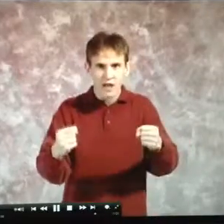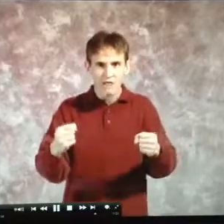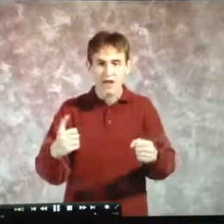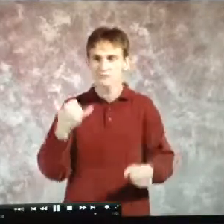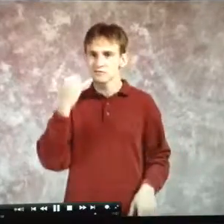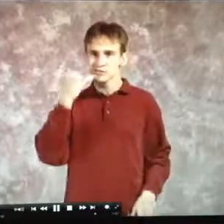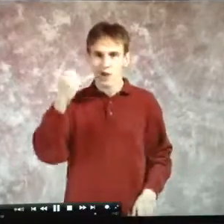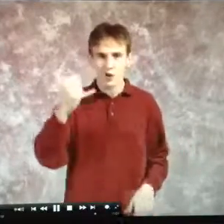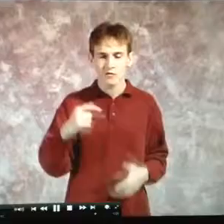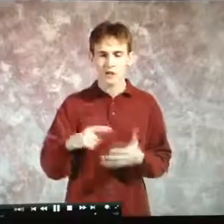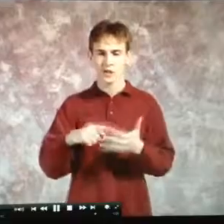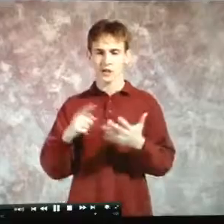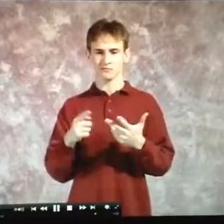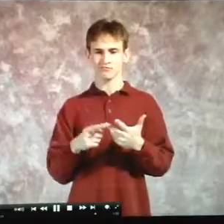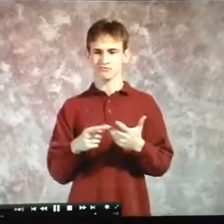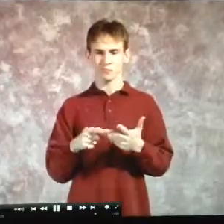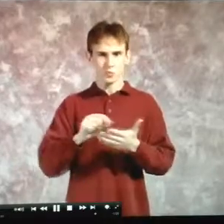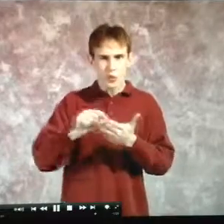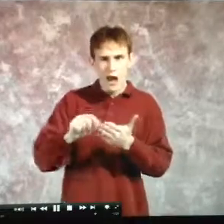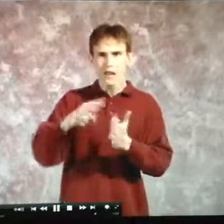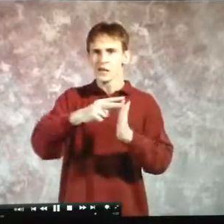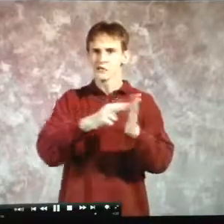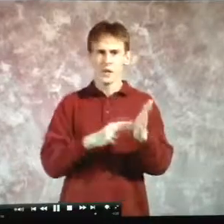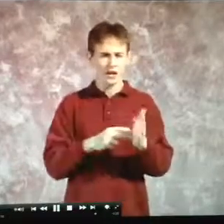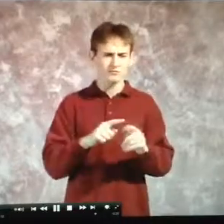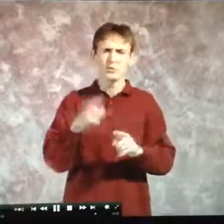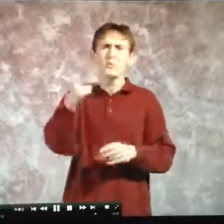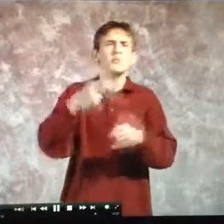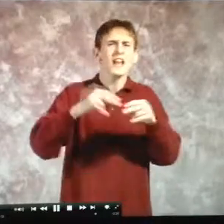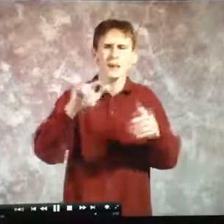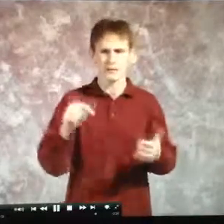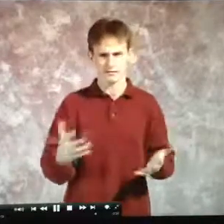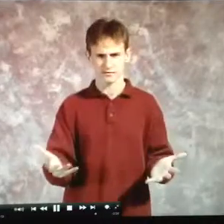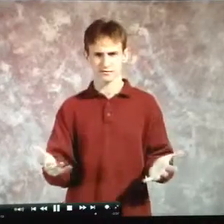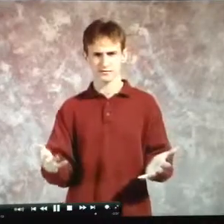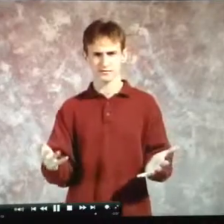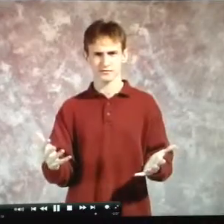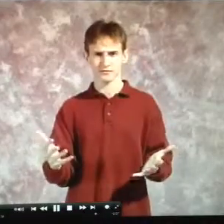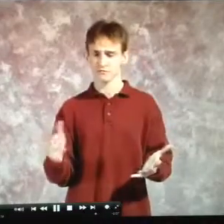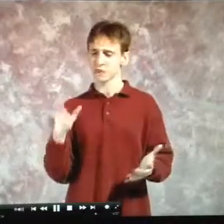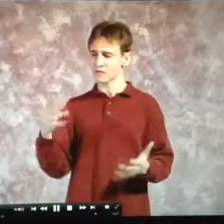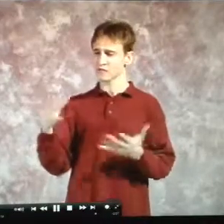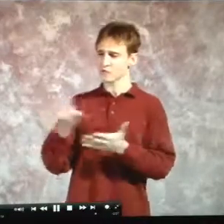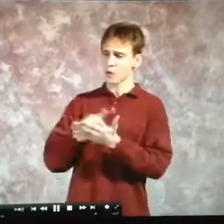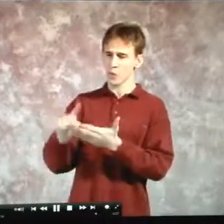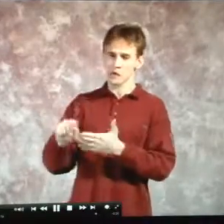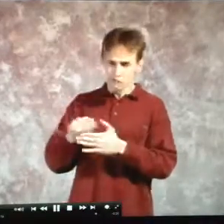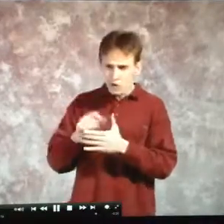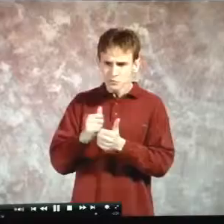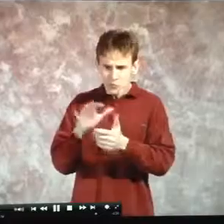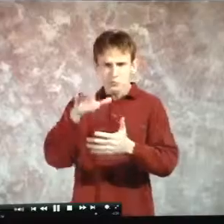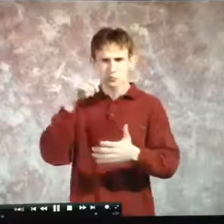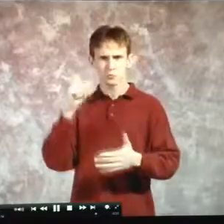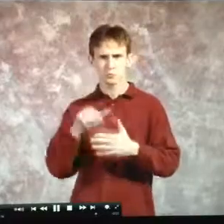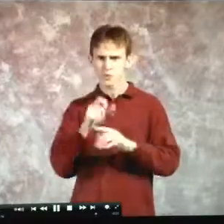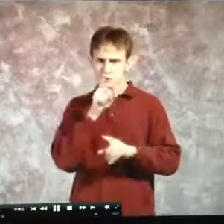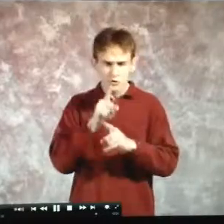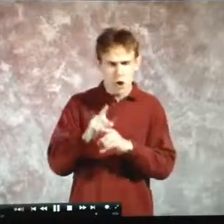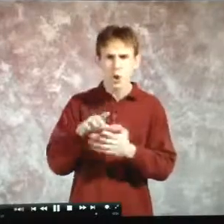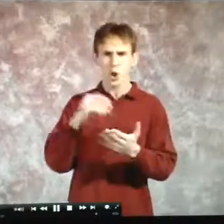He said we could do anything. We could drive, we could write or read, or you name it, we could do anything. So for 1 week we